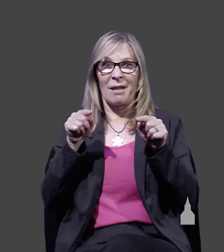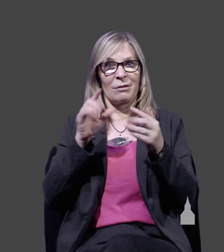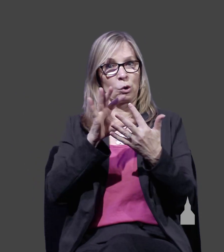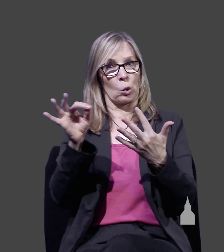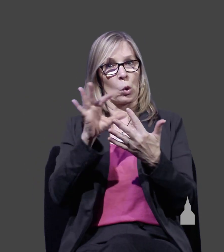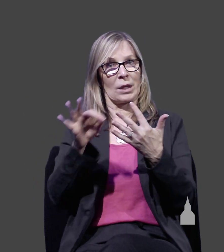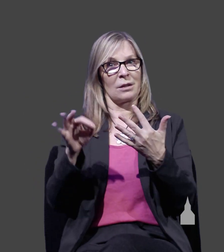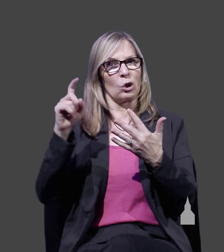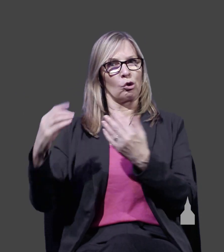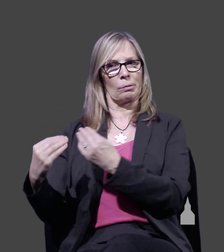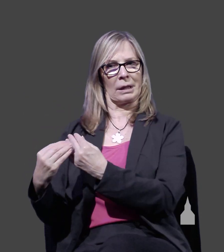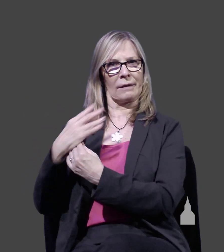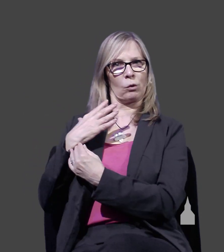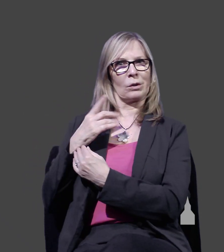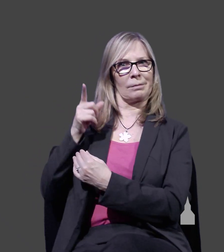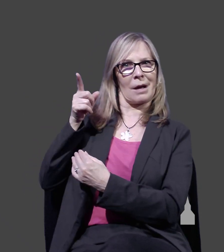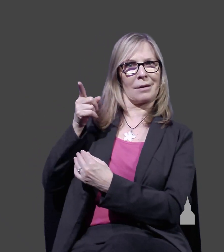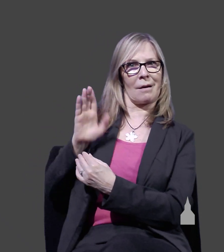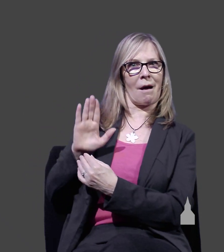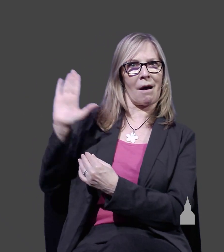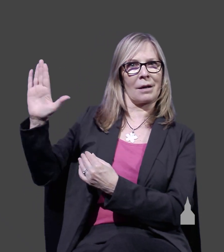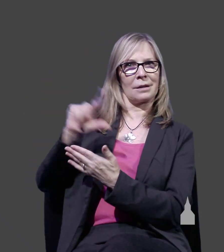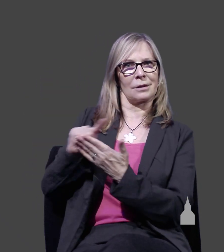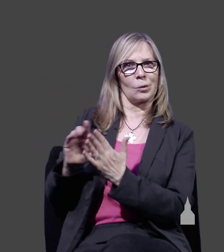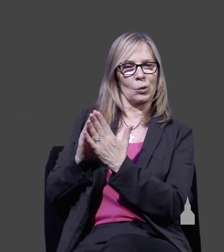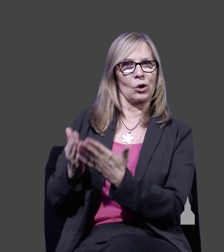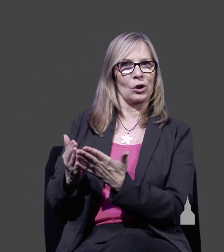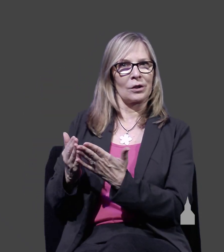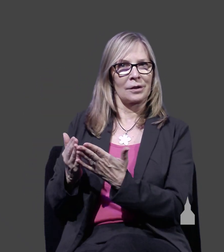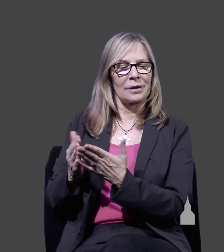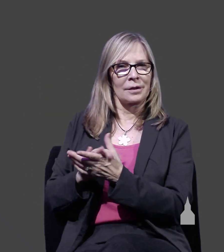to be influenced by the Word of God.